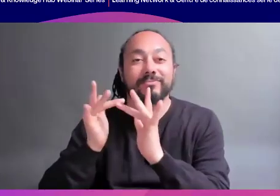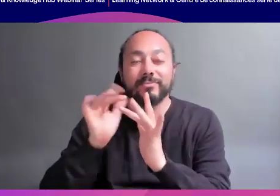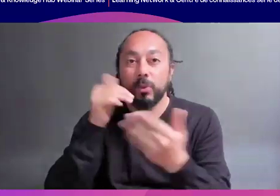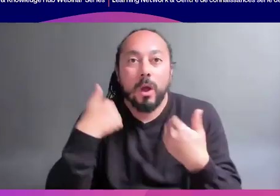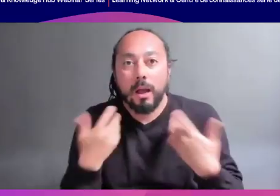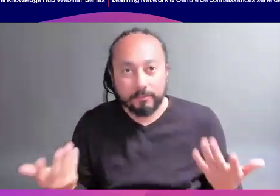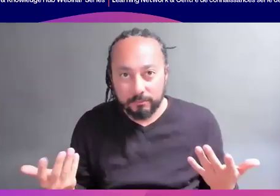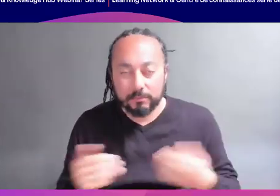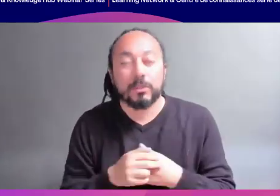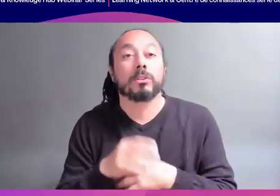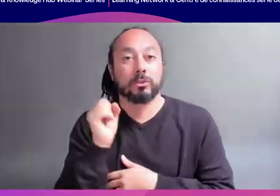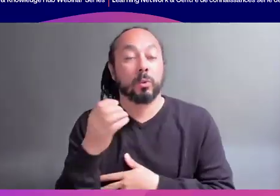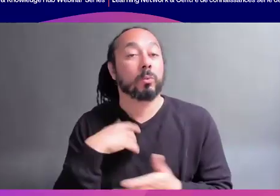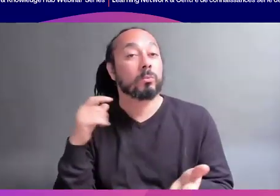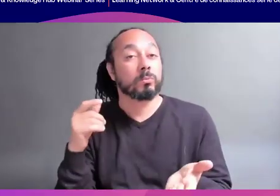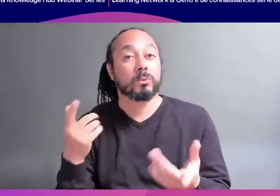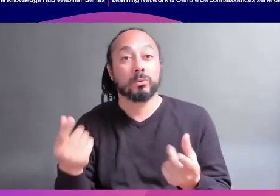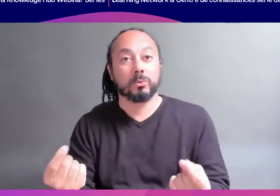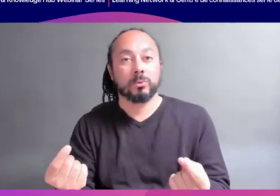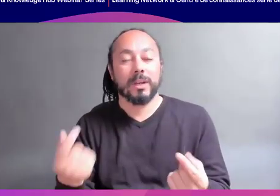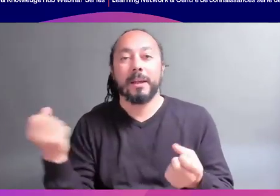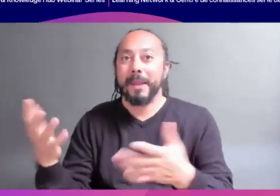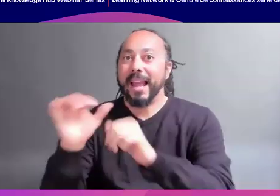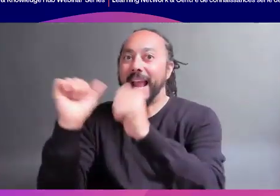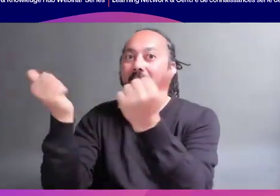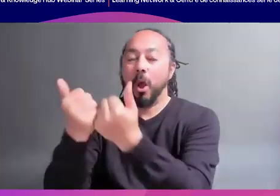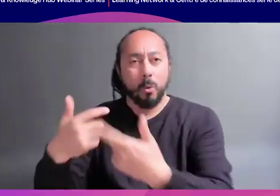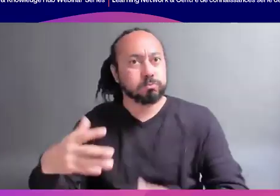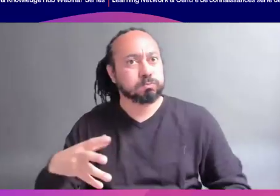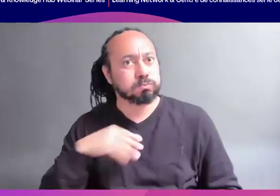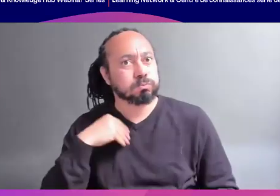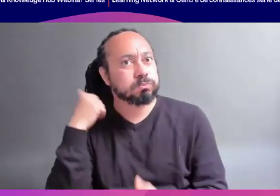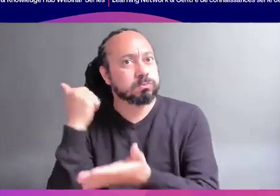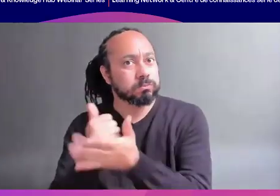have done, and some of the agencies took us up on this, we have